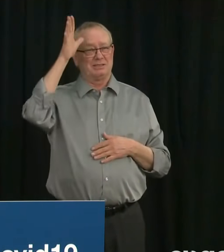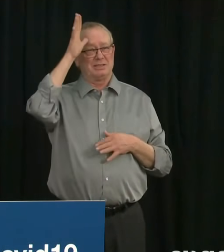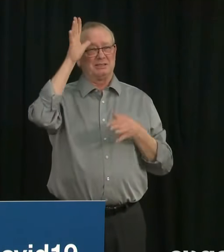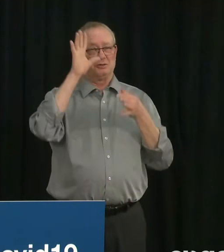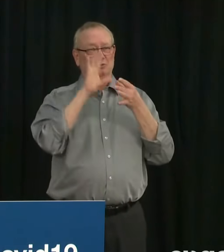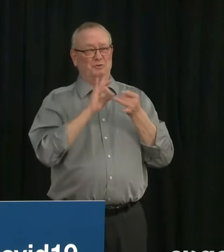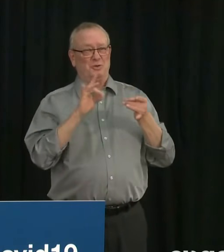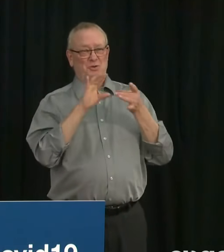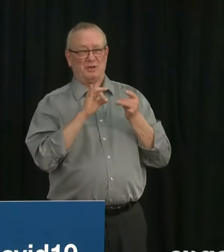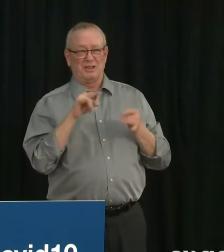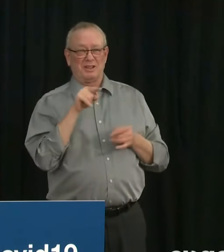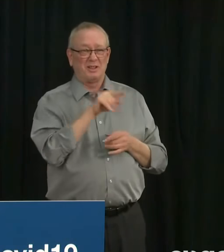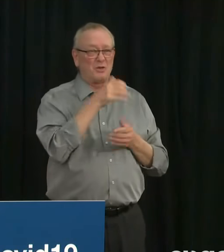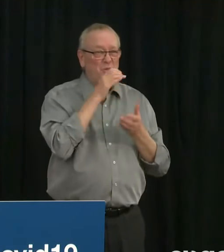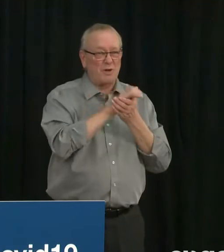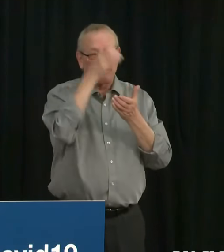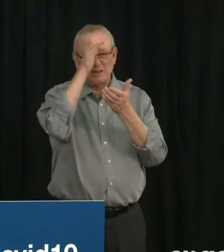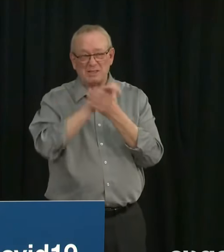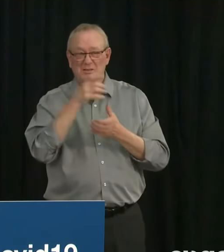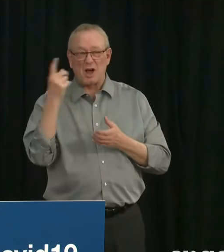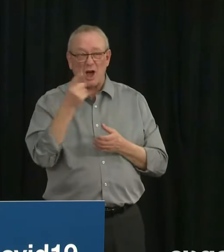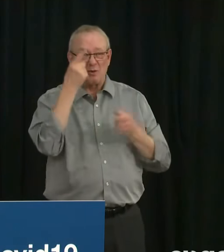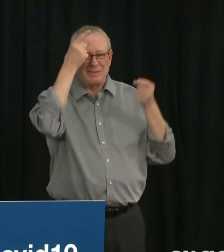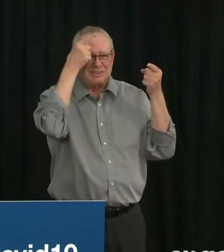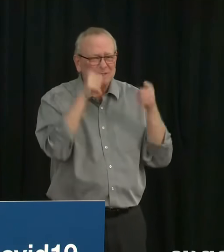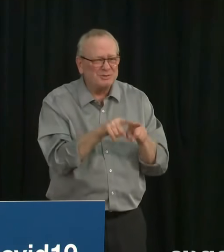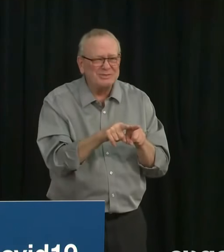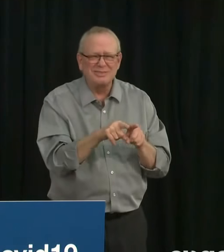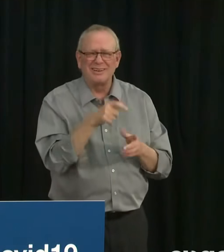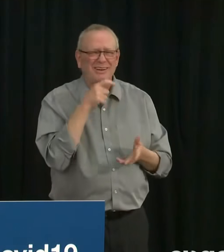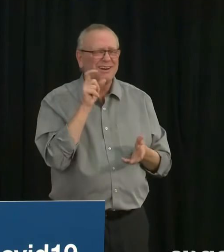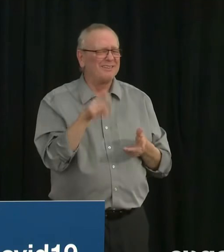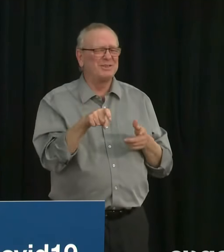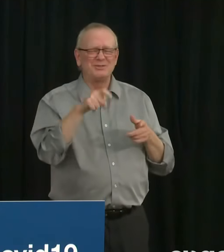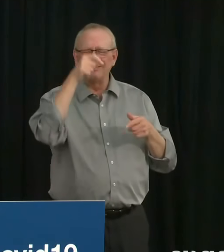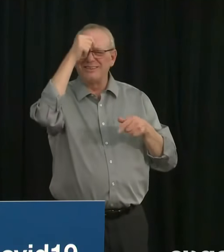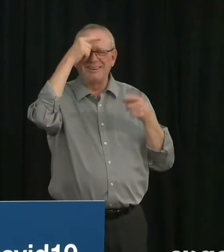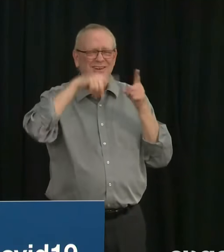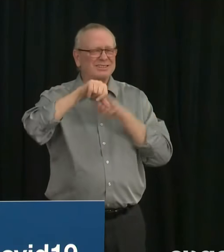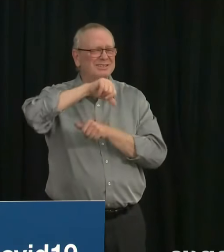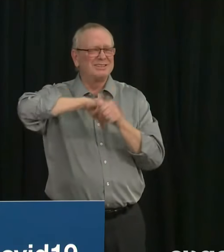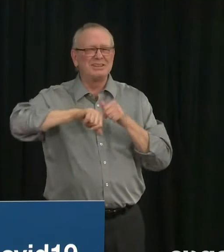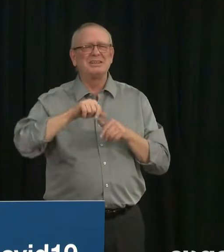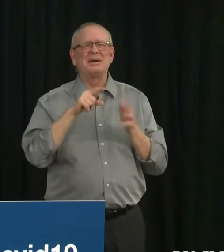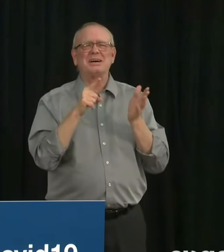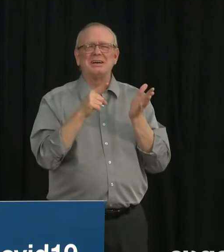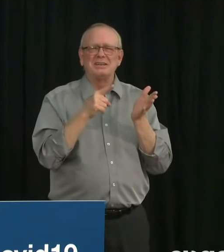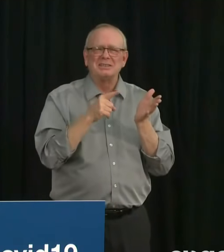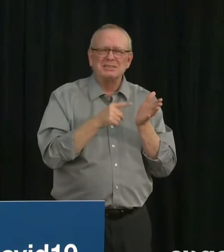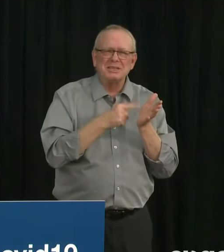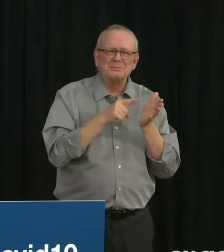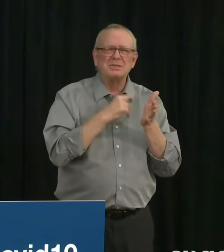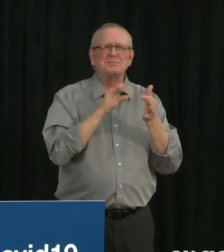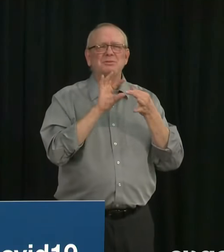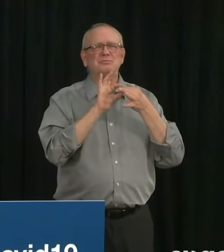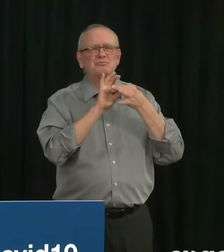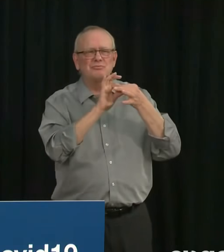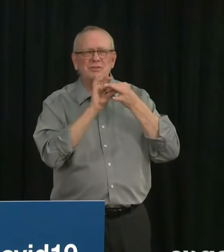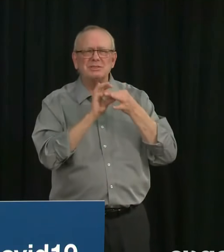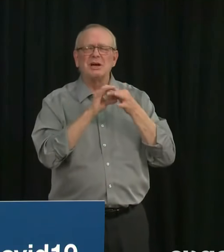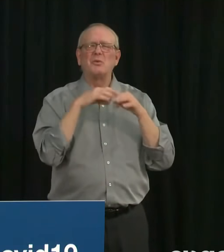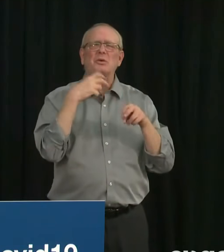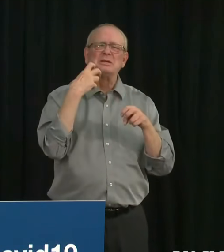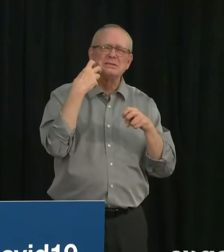that same concept could apply to very difficult decisions that have a significant impact on the whole